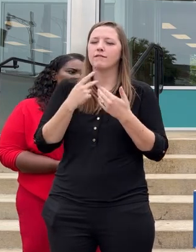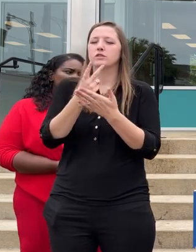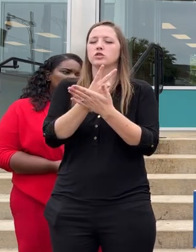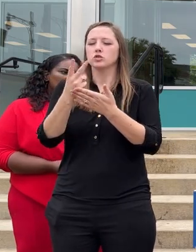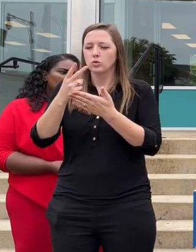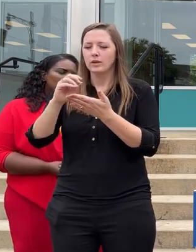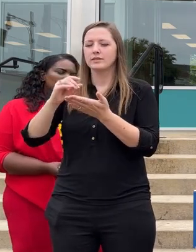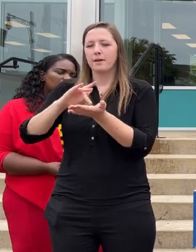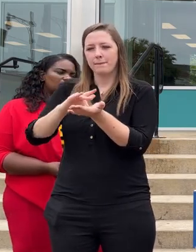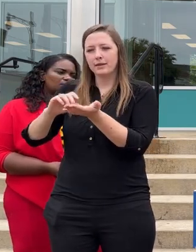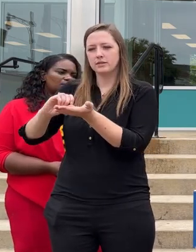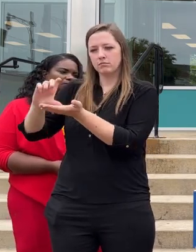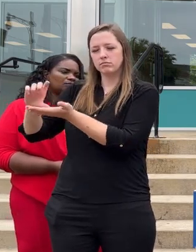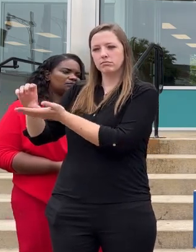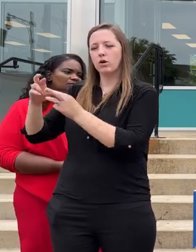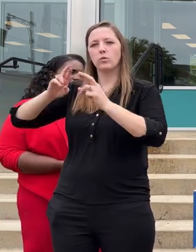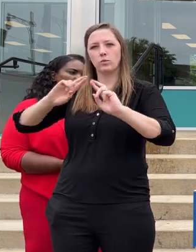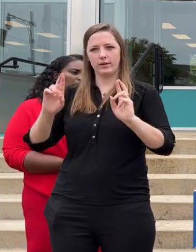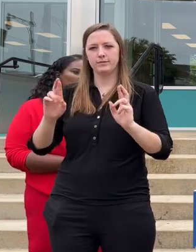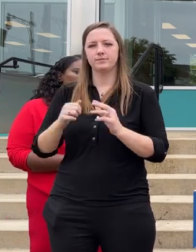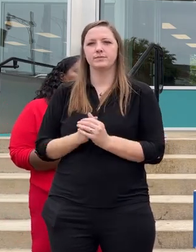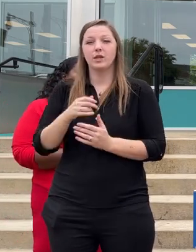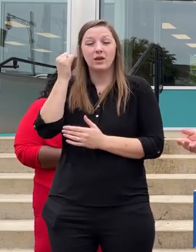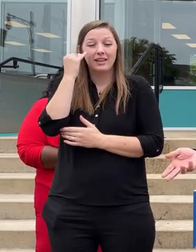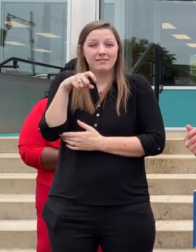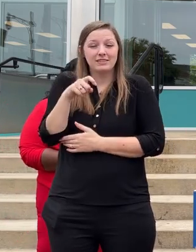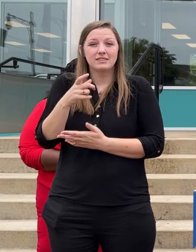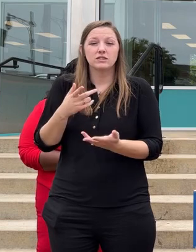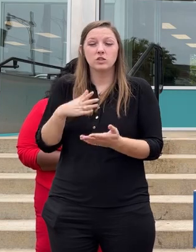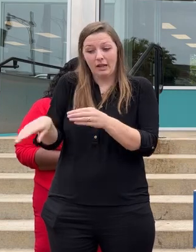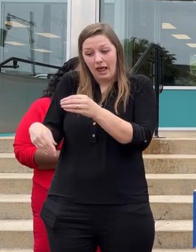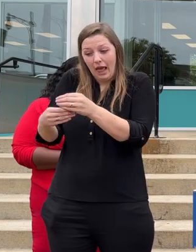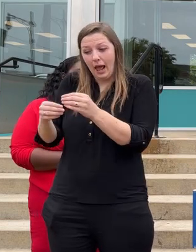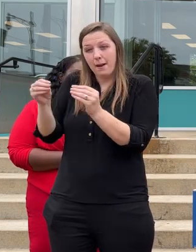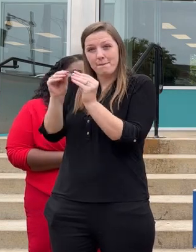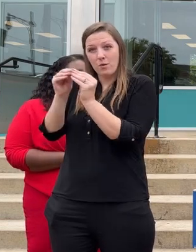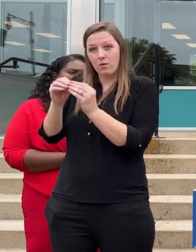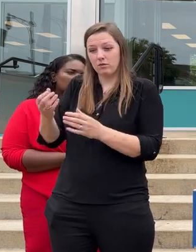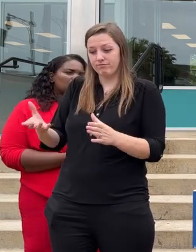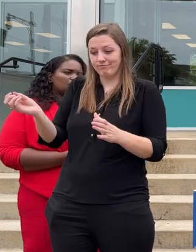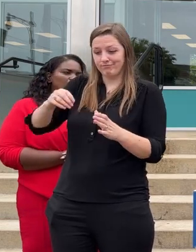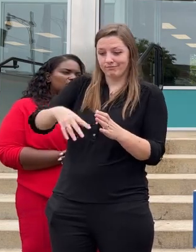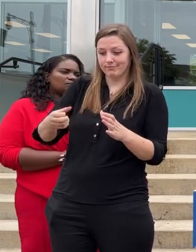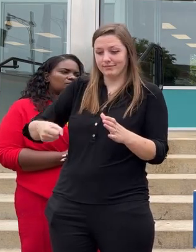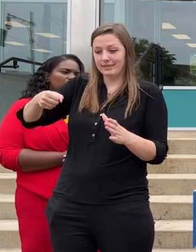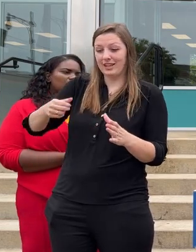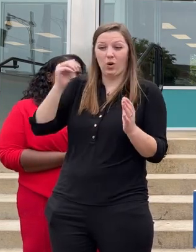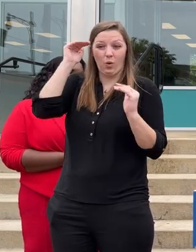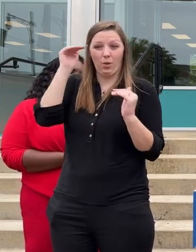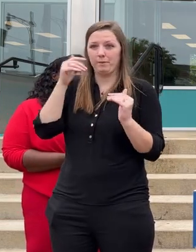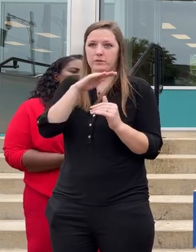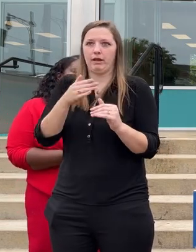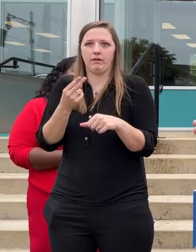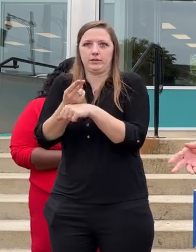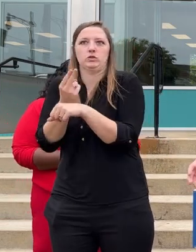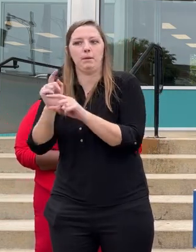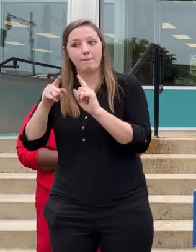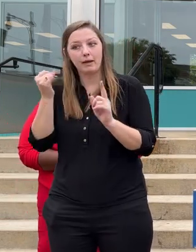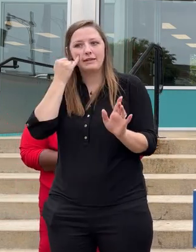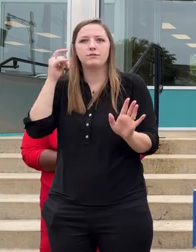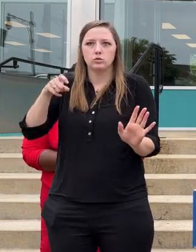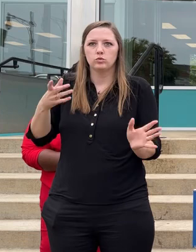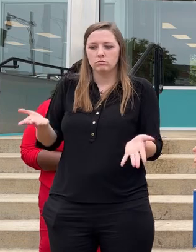your prescriptions at any time. And if need be, you could even put extras in your emergency kit in the hopes that you never have to use them, but if you do,